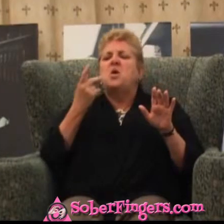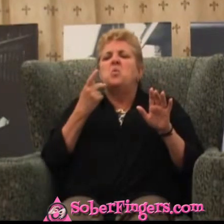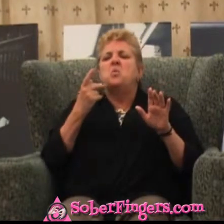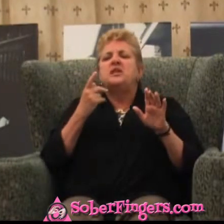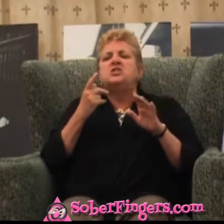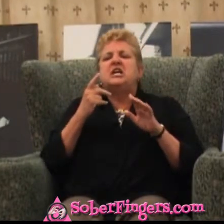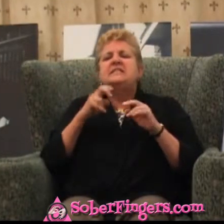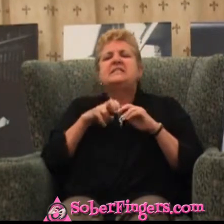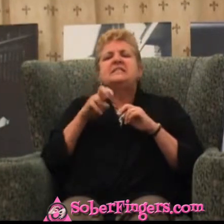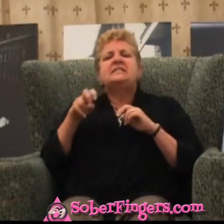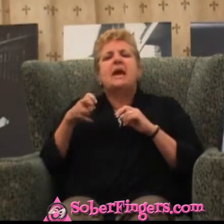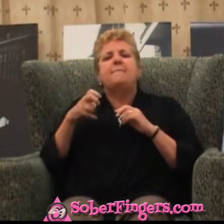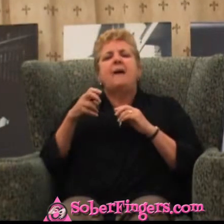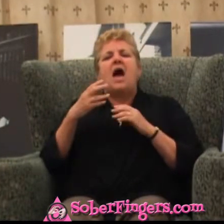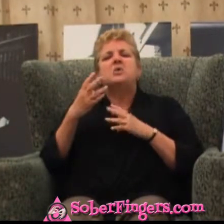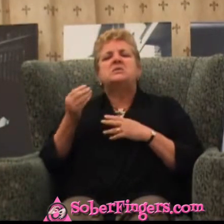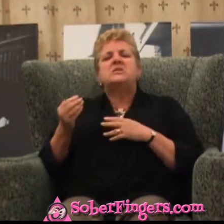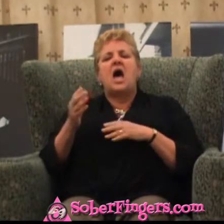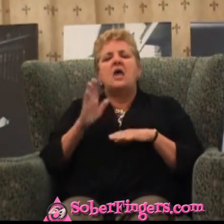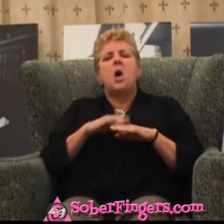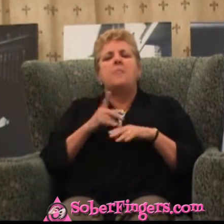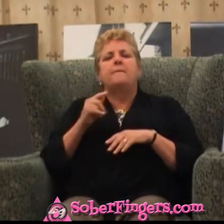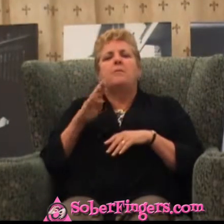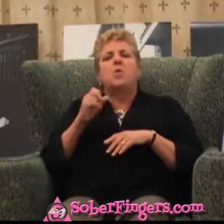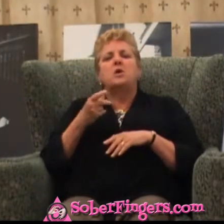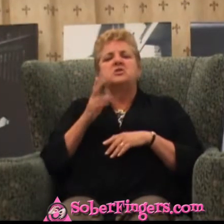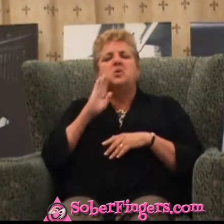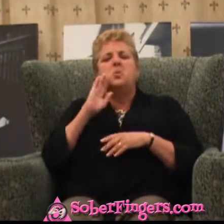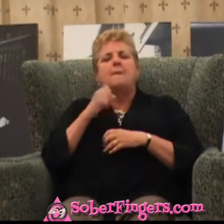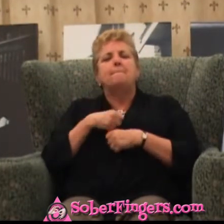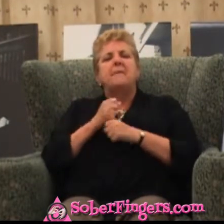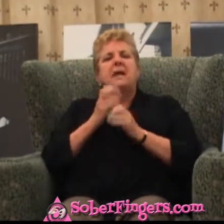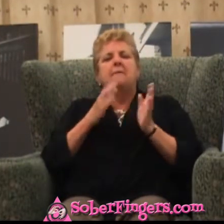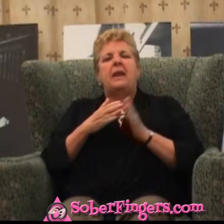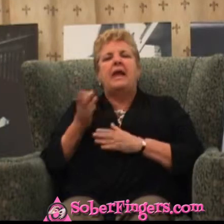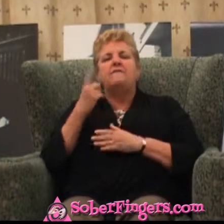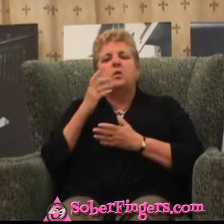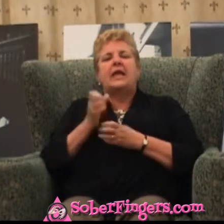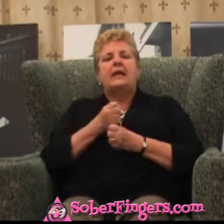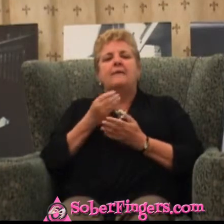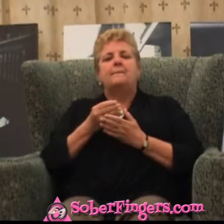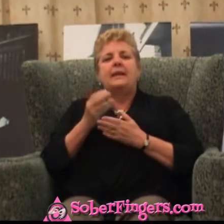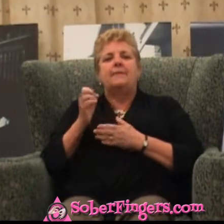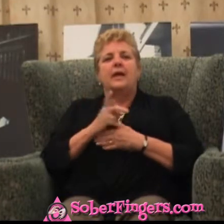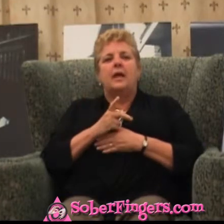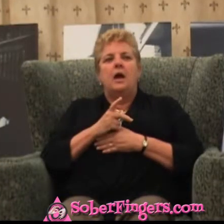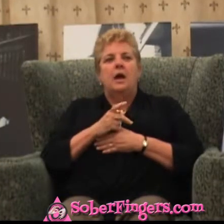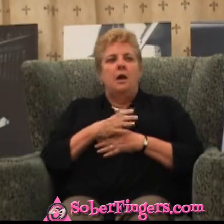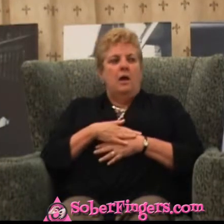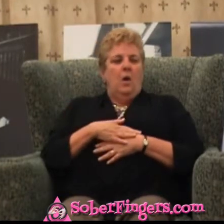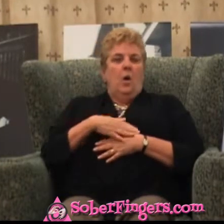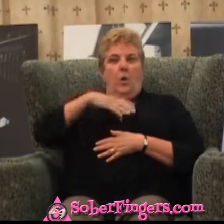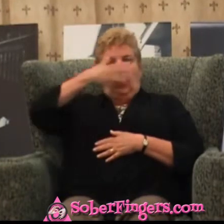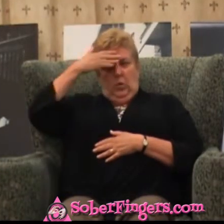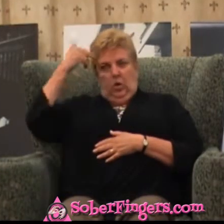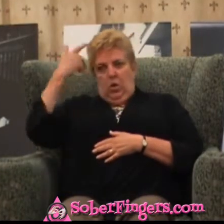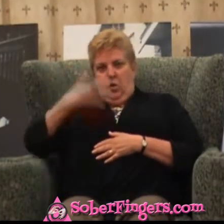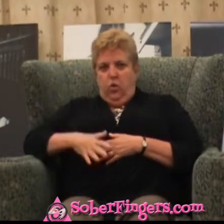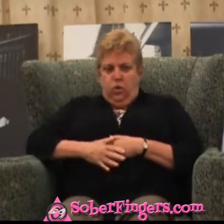we'll make credit arrangements to get the money back? And I'm thinking to myself, yeah, I got over it one more time, right? Because I've done